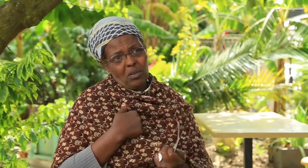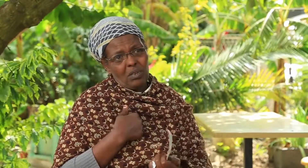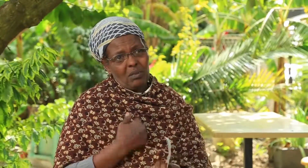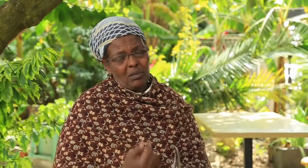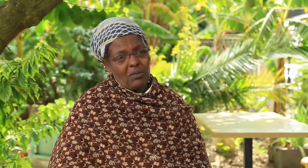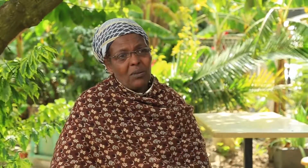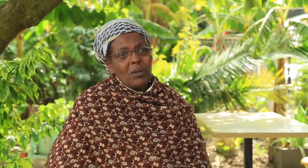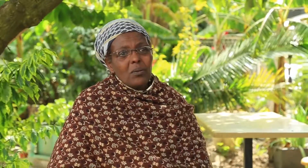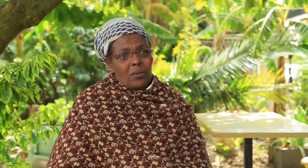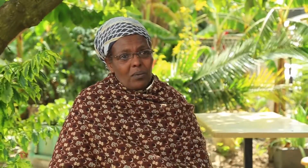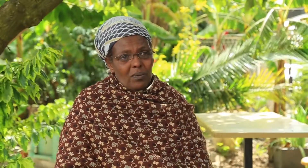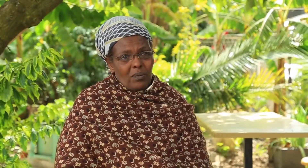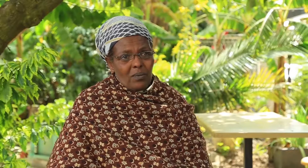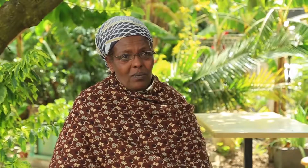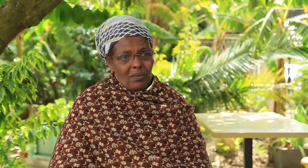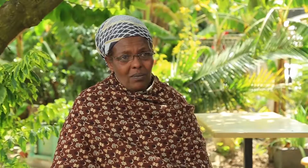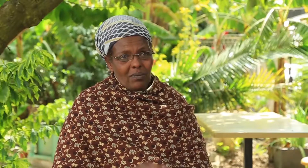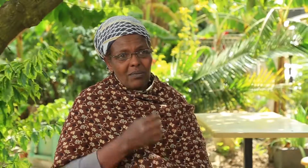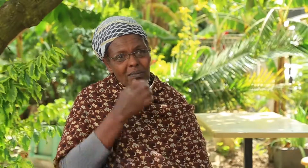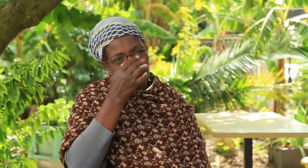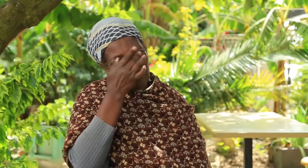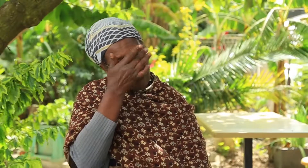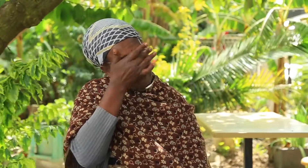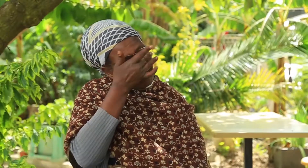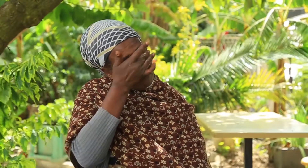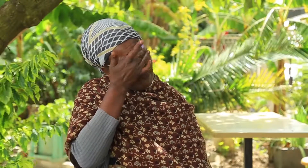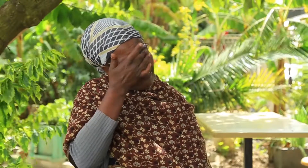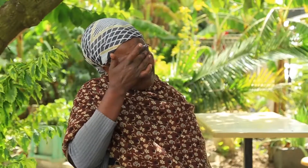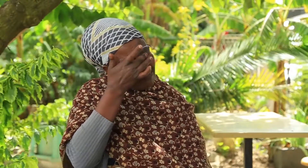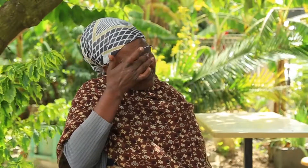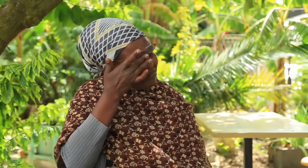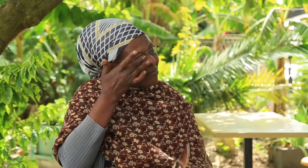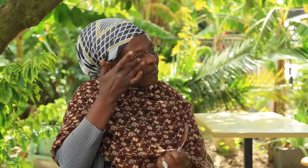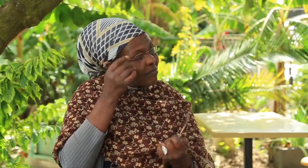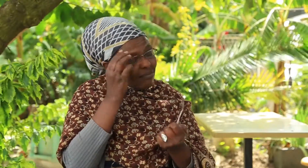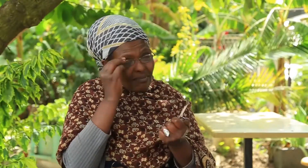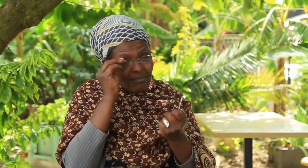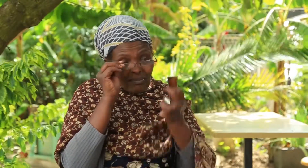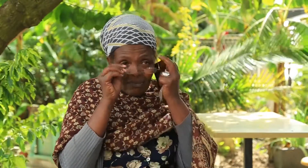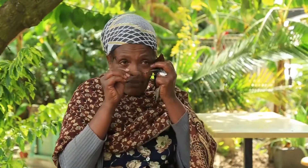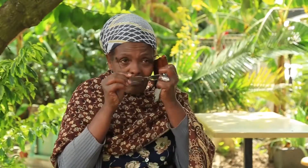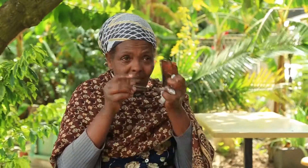see these pictures. I love you, my children. Please come to me.